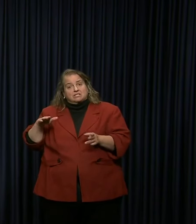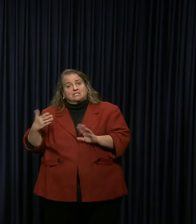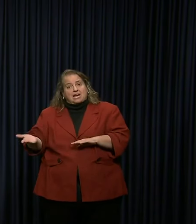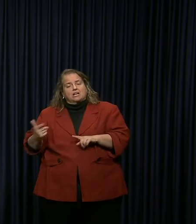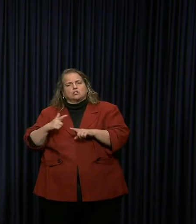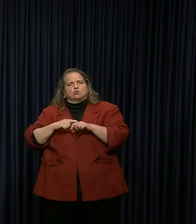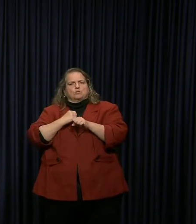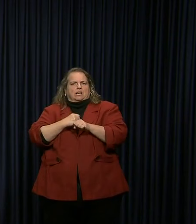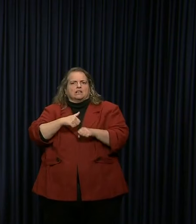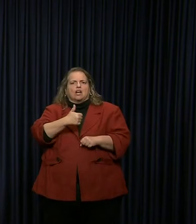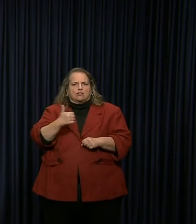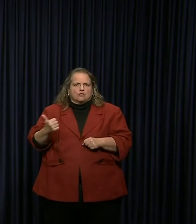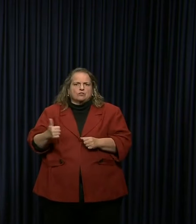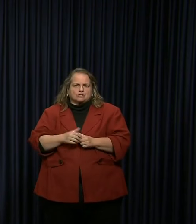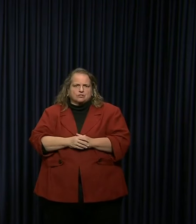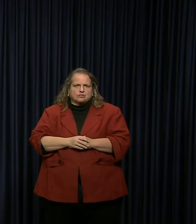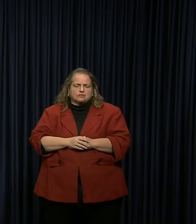protect others.